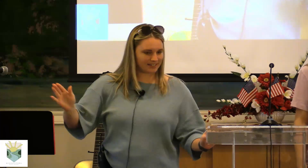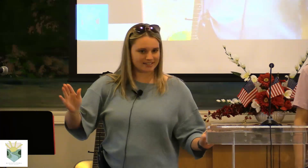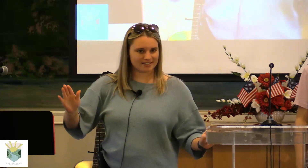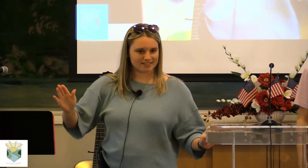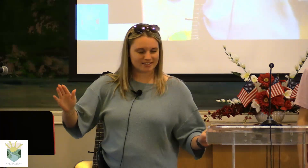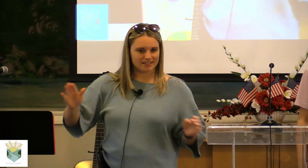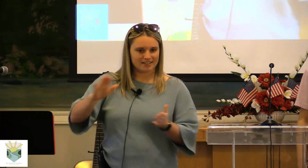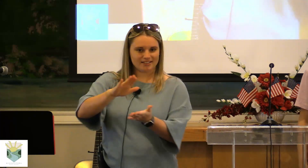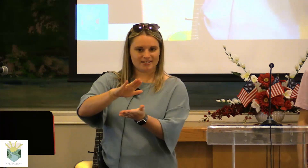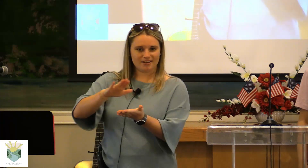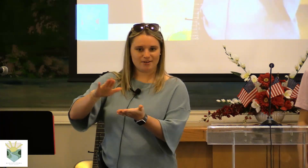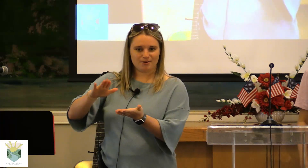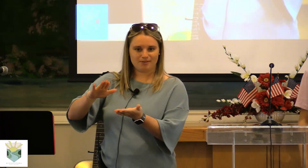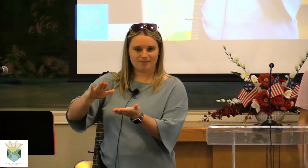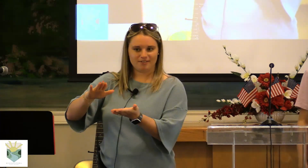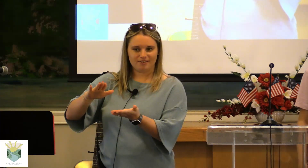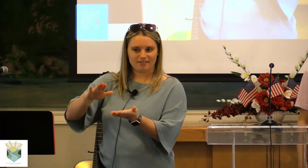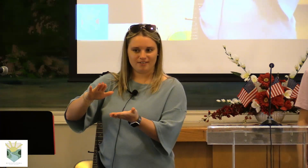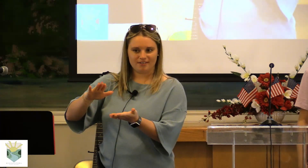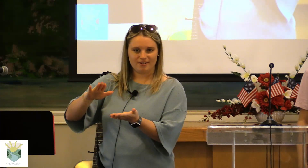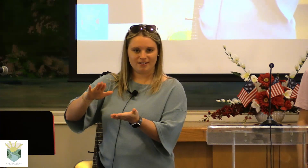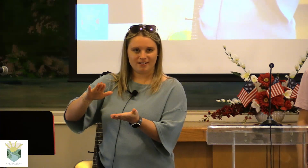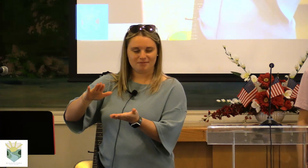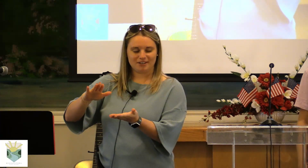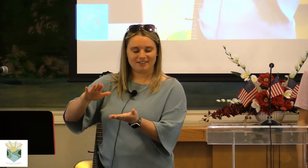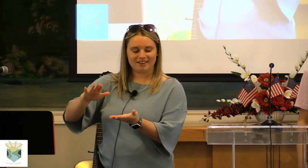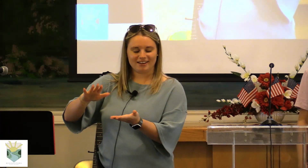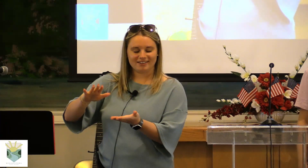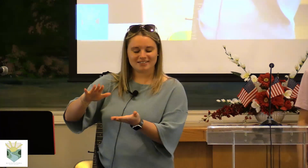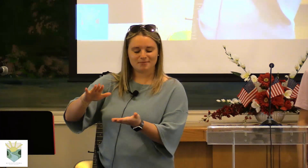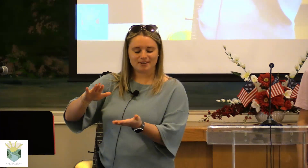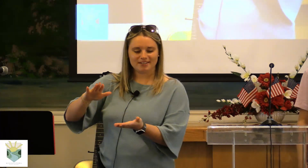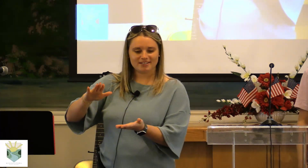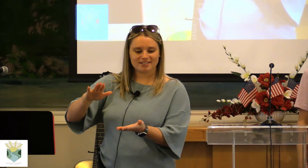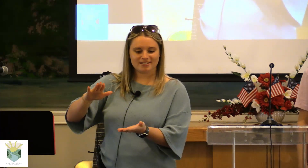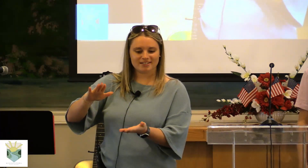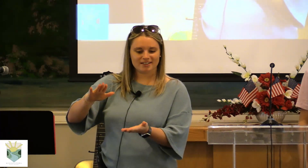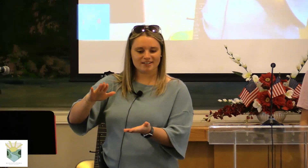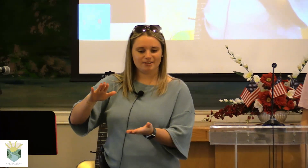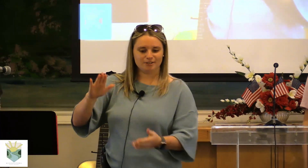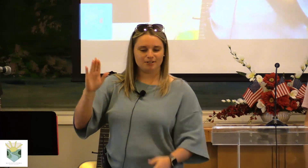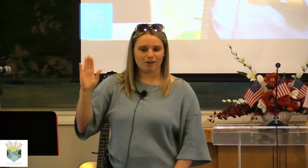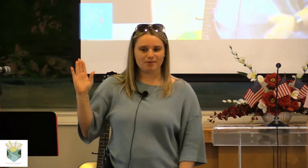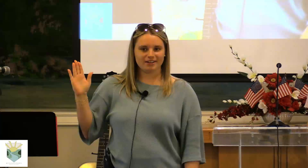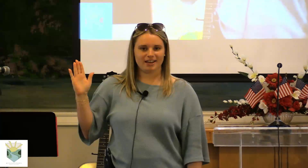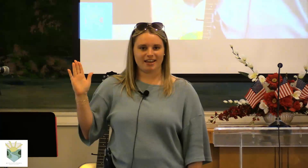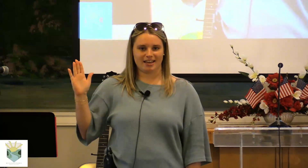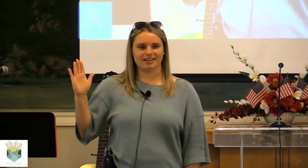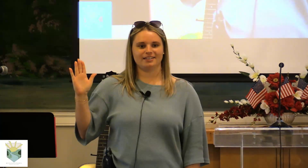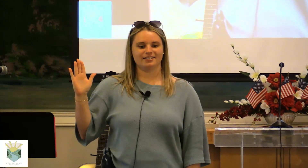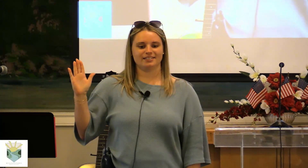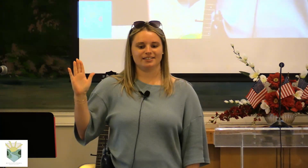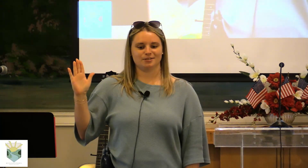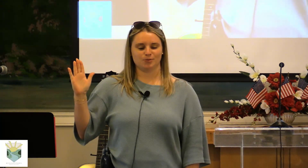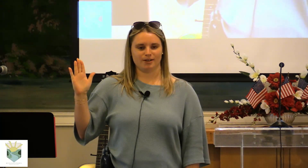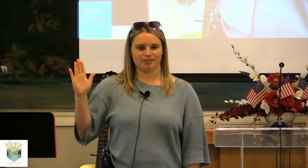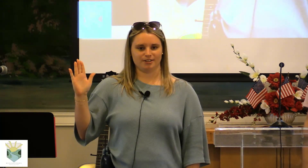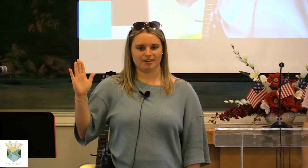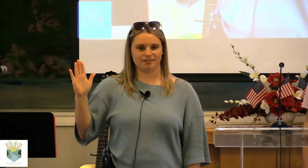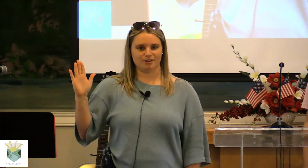Nice. So I'm trying to think of how to explain this. Your dominant hand is what you're going to use